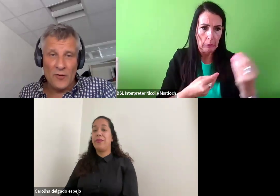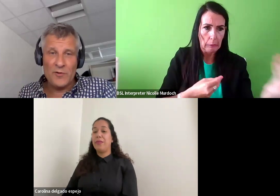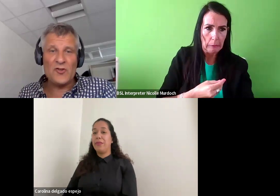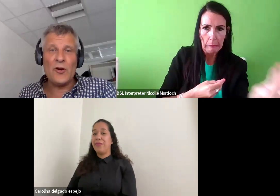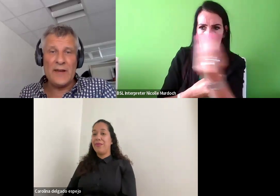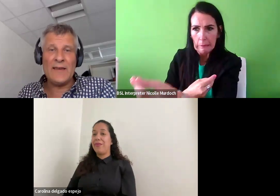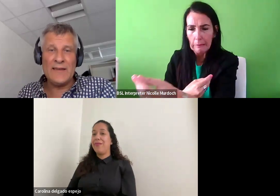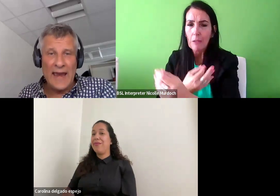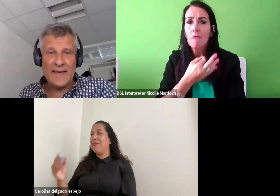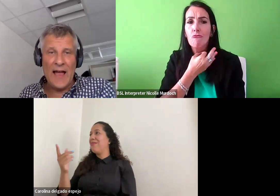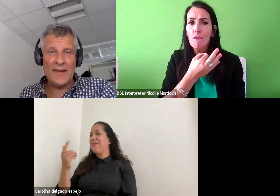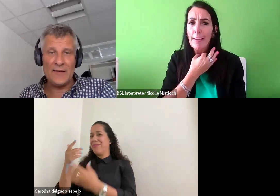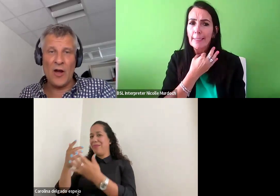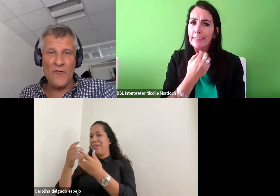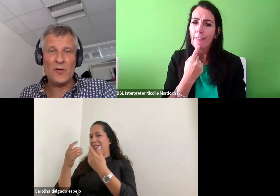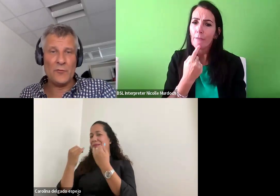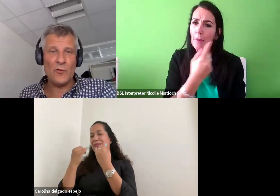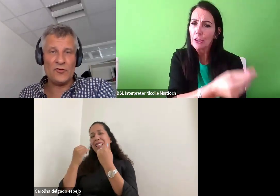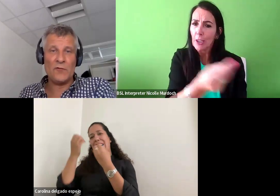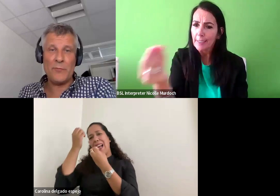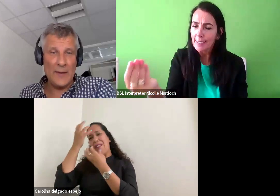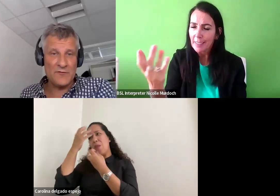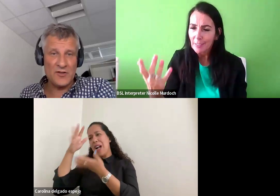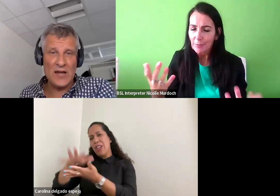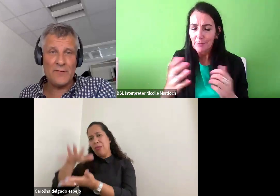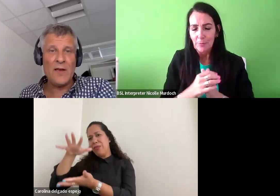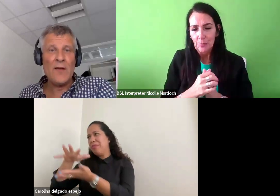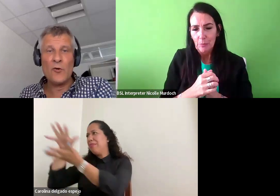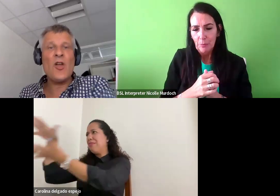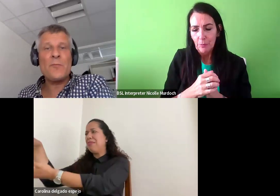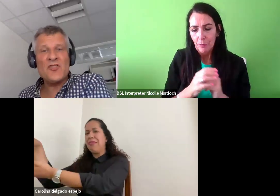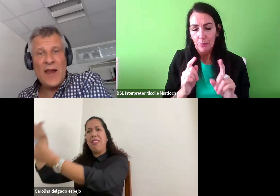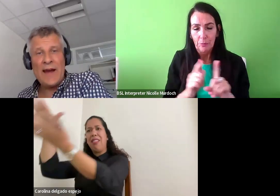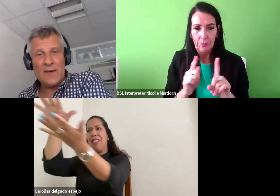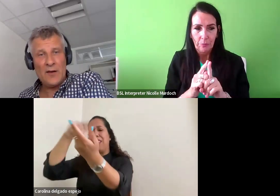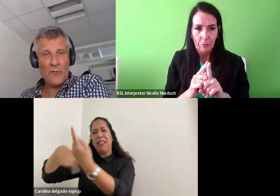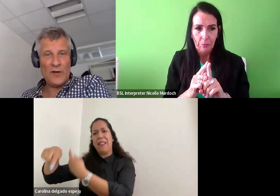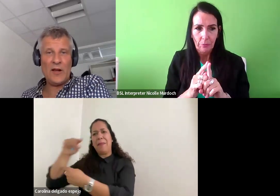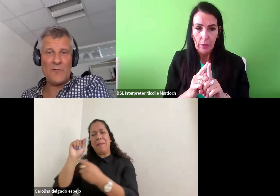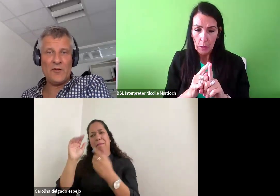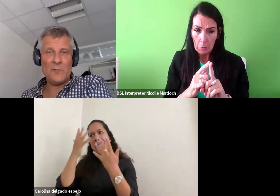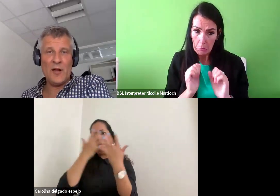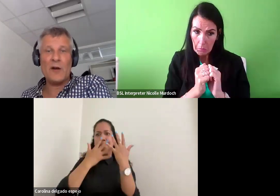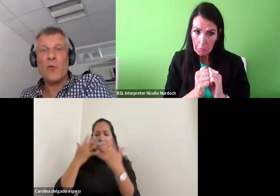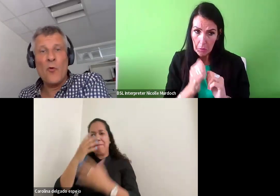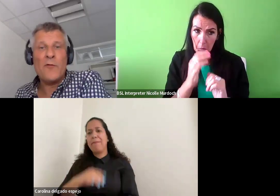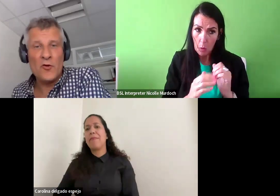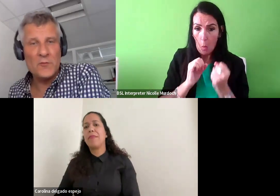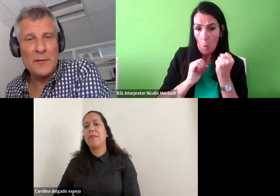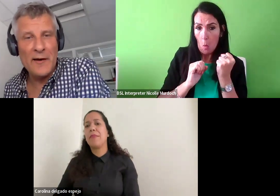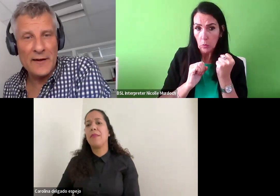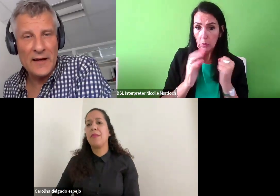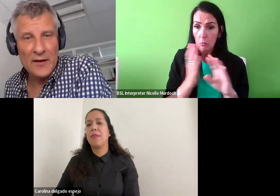one cannot be sure that the data that the government would also perhaps receive would not be shared with the government of Myanmar, who